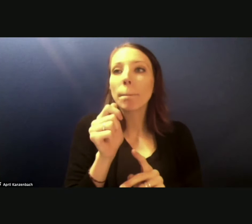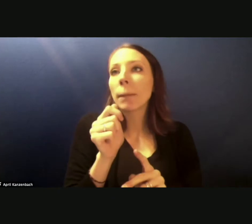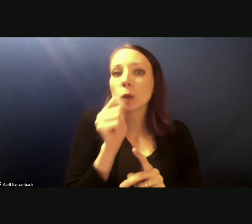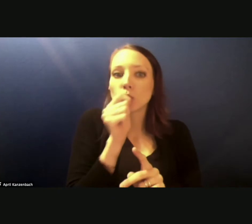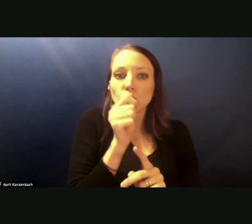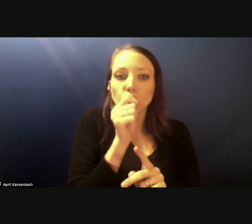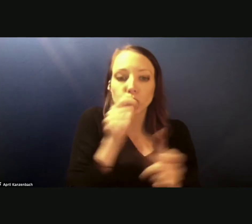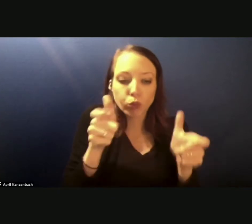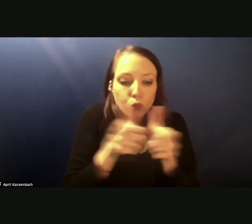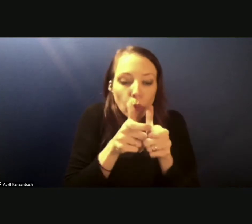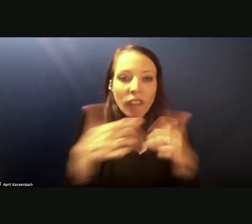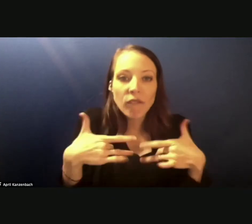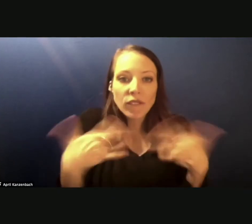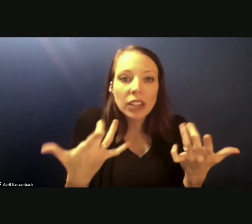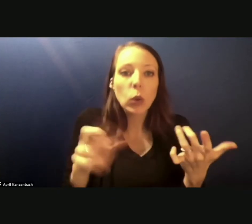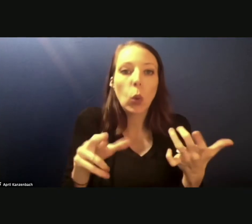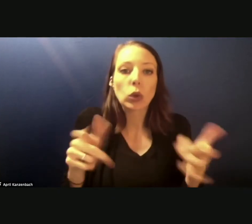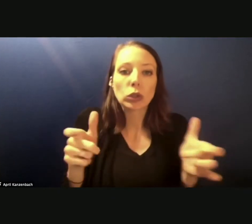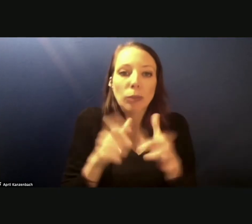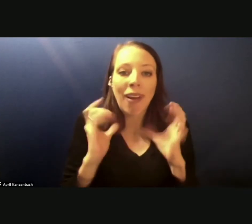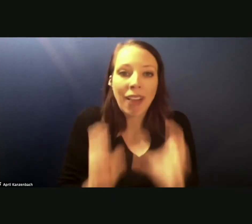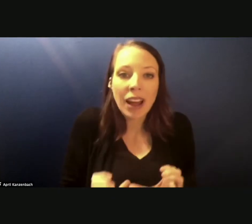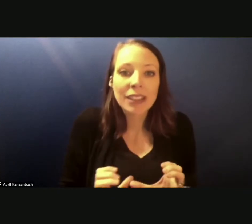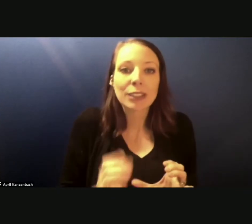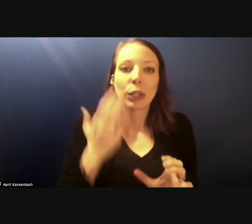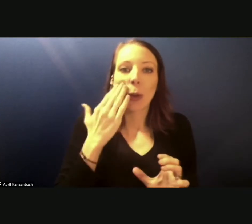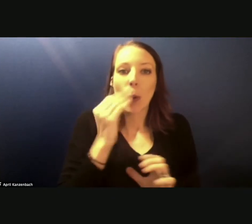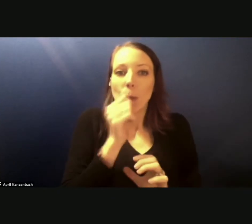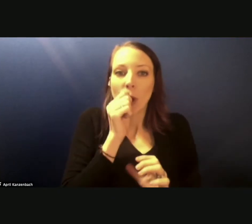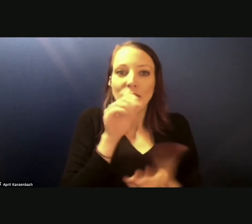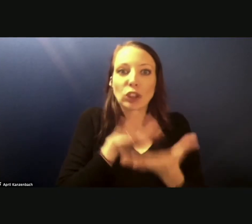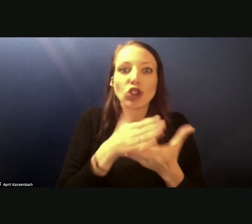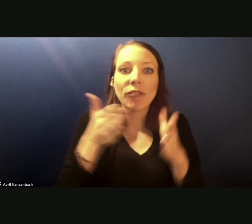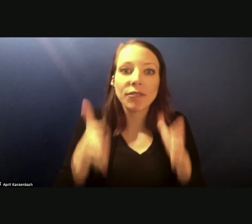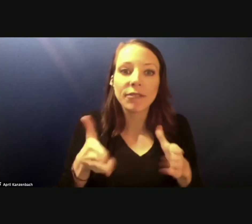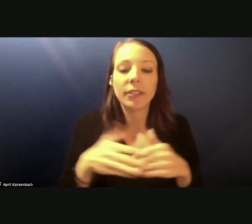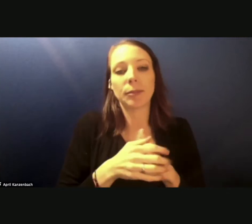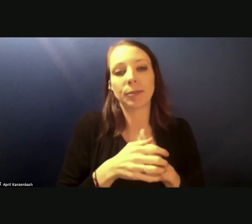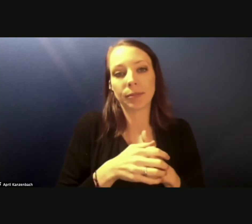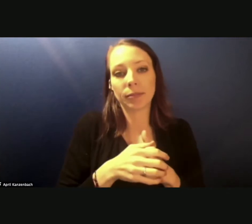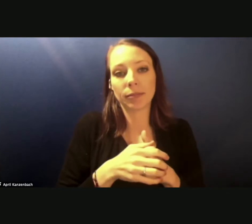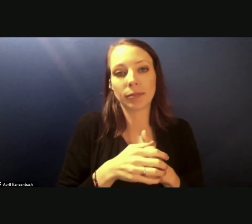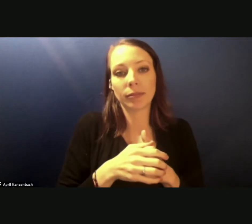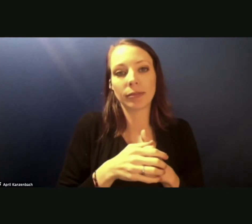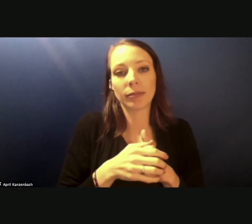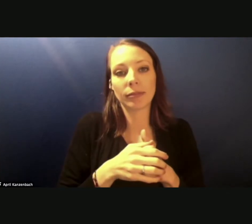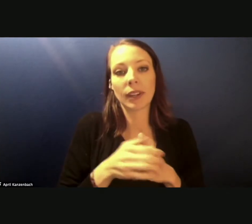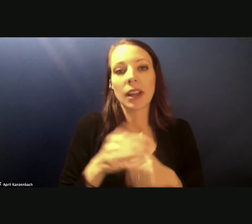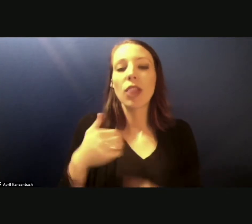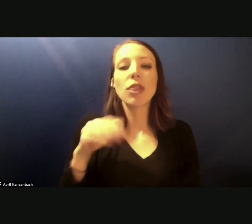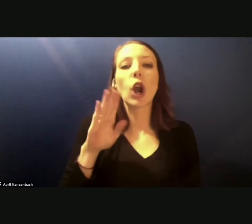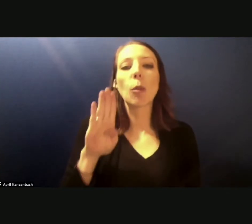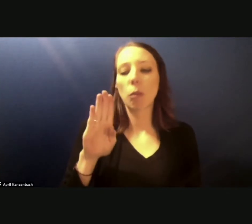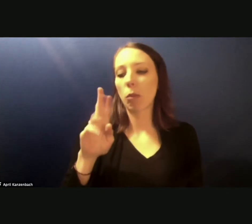or private clients and what have you as private chef. Um, the Brussels sprouts I favorite. If you're